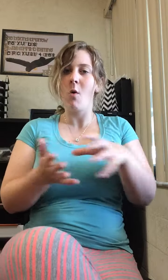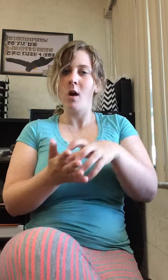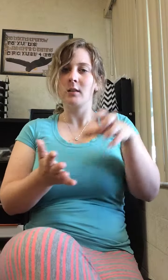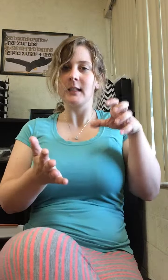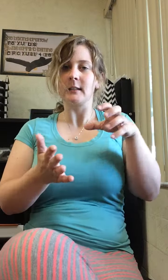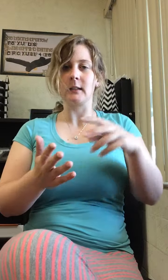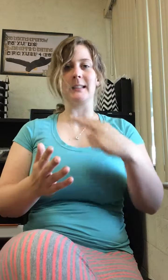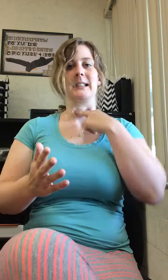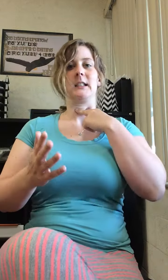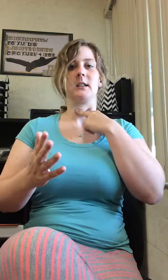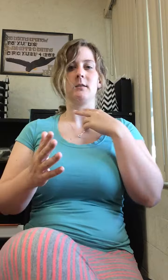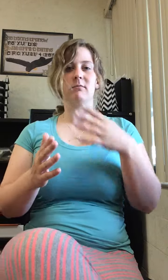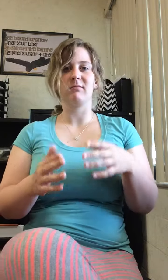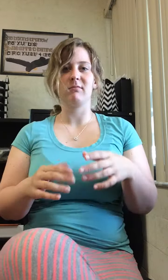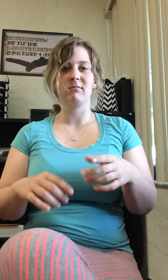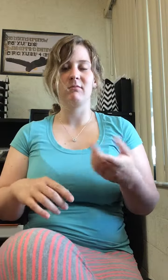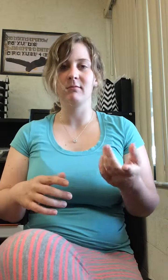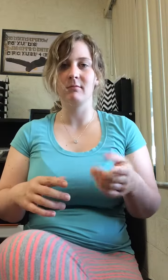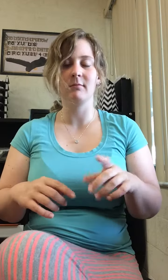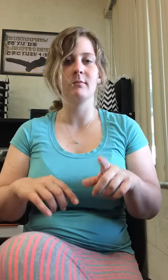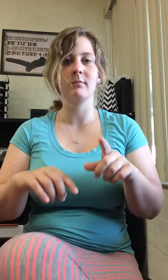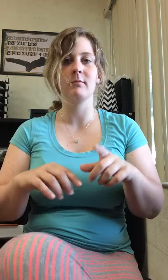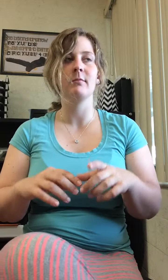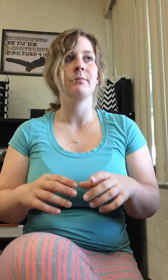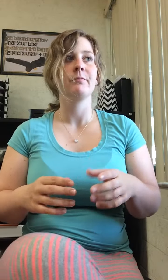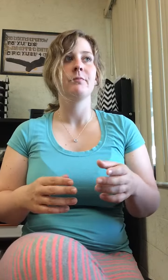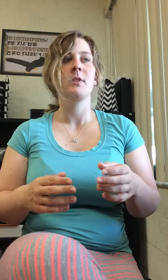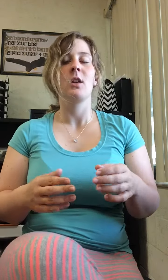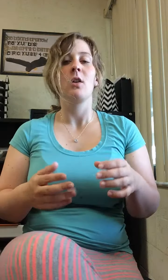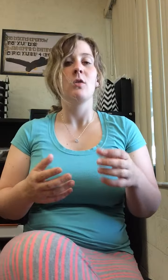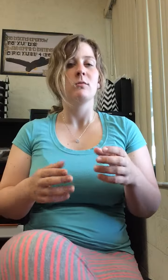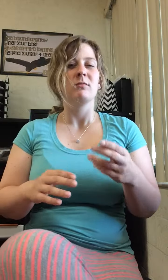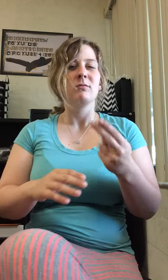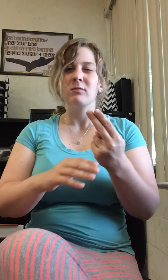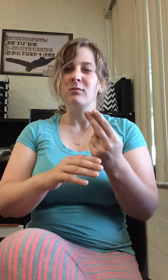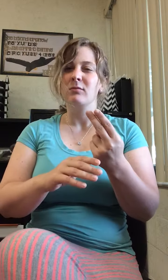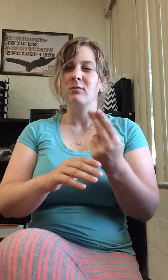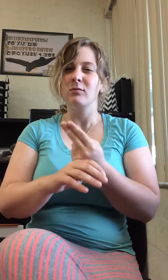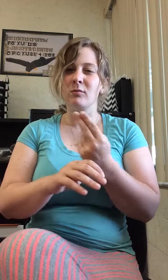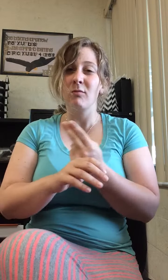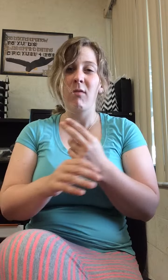butter. As you can see, a little bit goes a long way. You want to make sure that you do the sides.